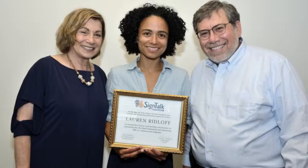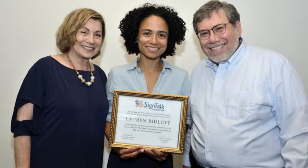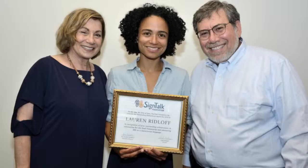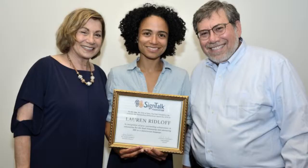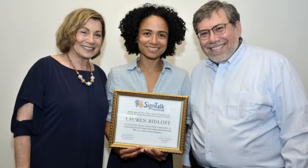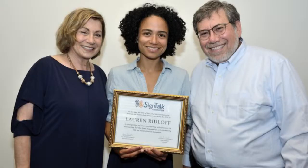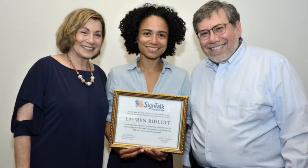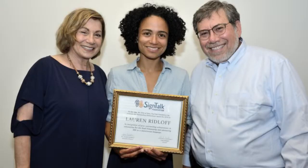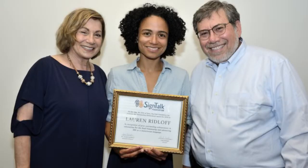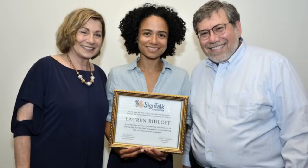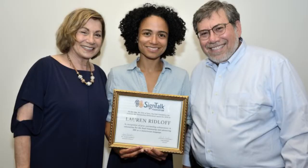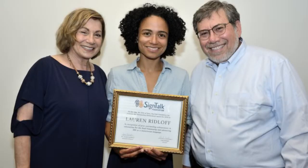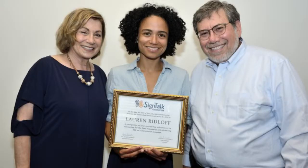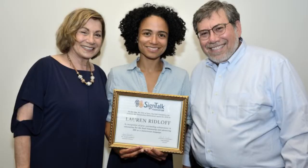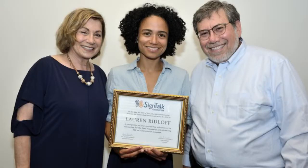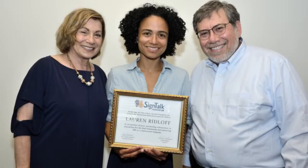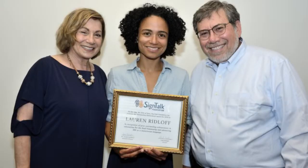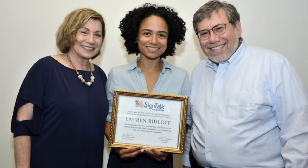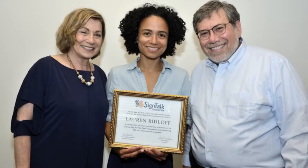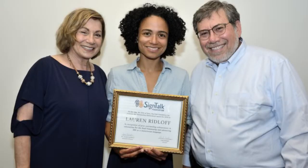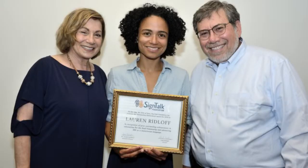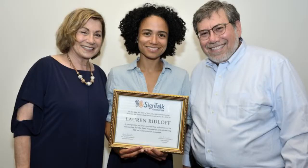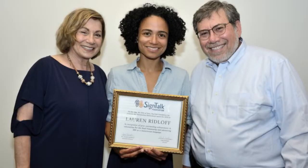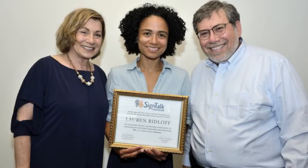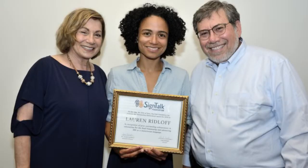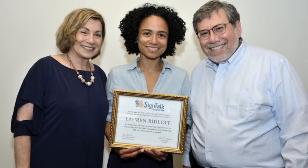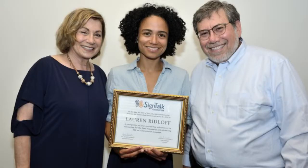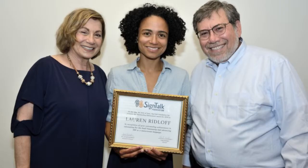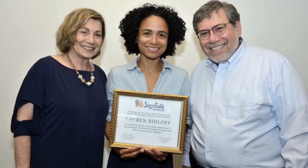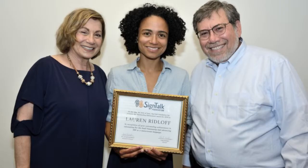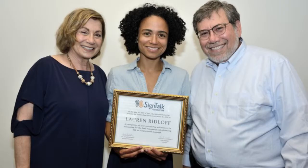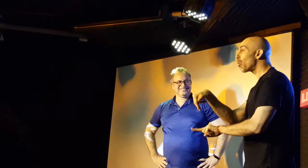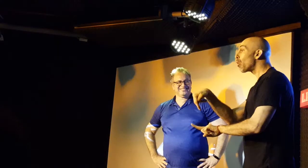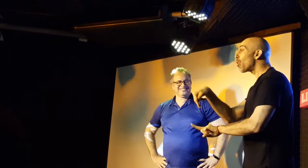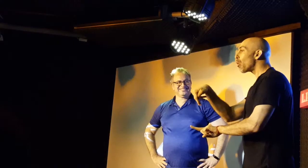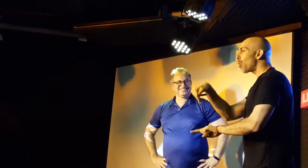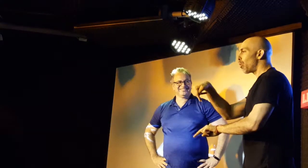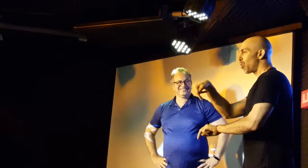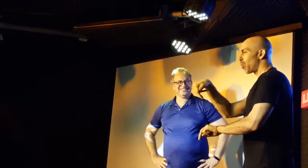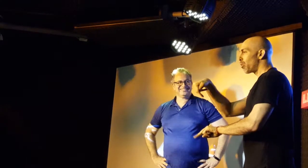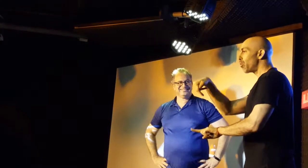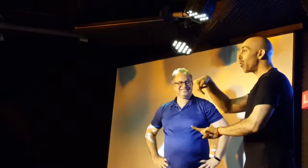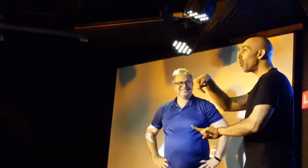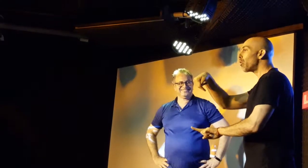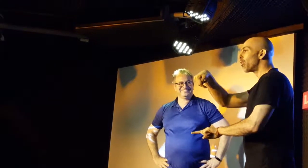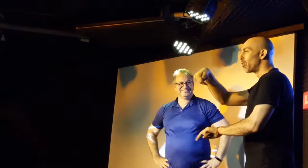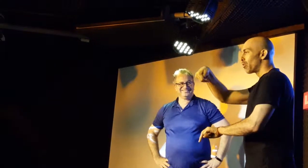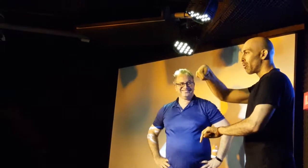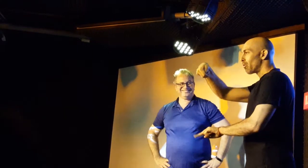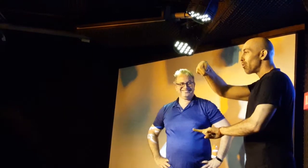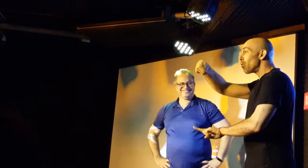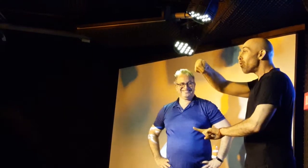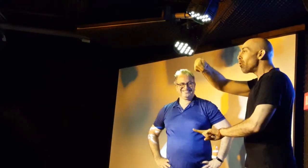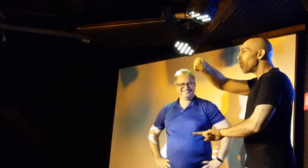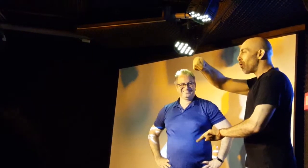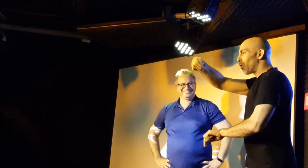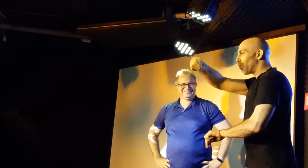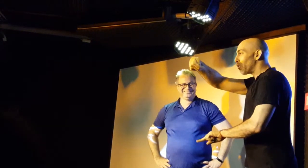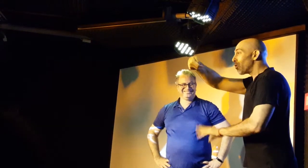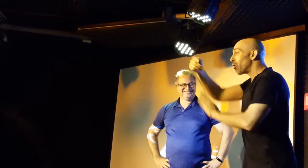got her acting start doing webinars for SignTalk. Douglas sat down for an interview using a translator